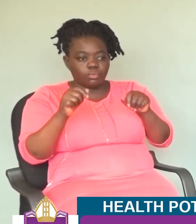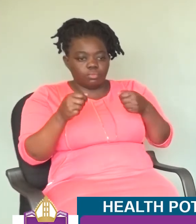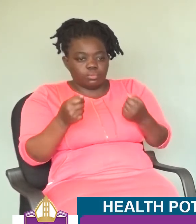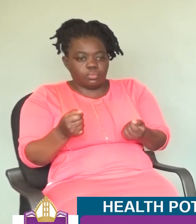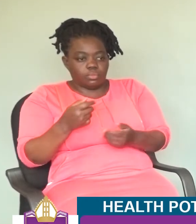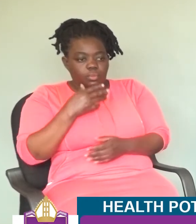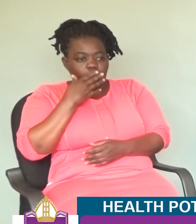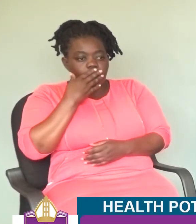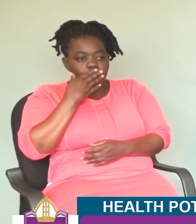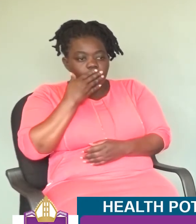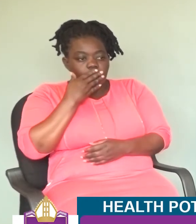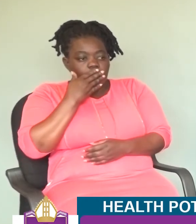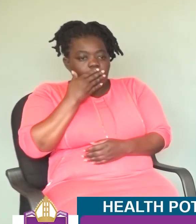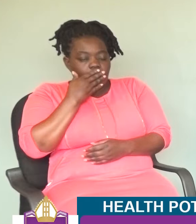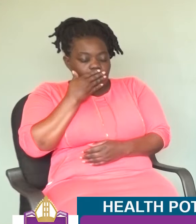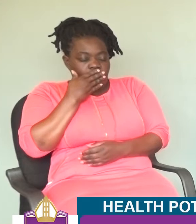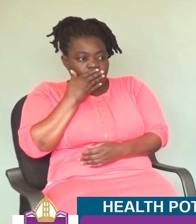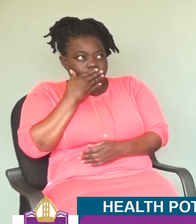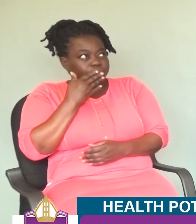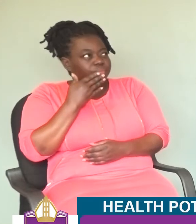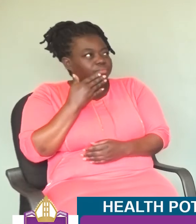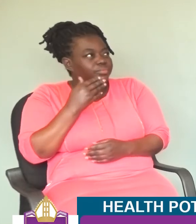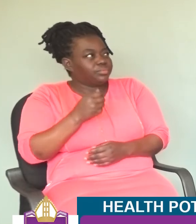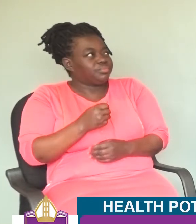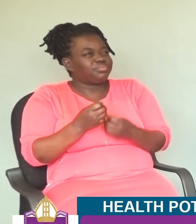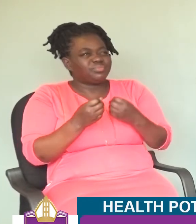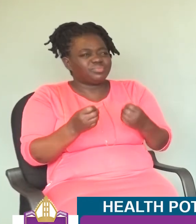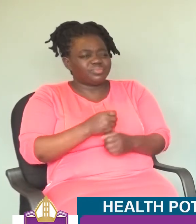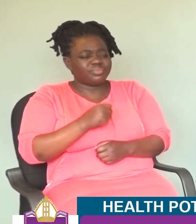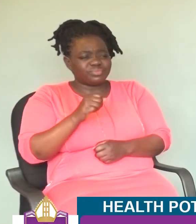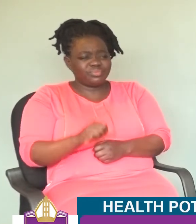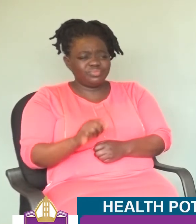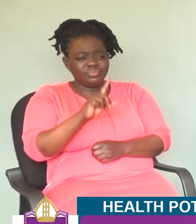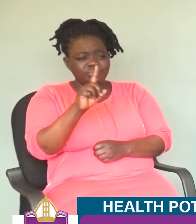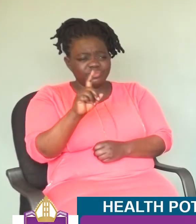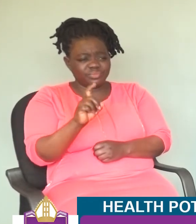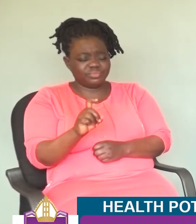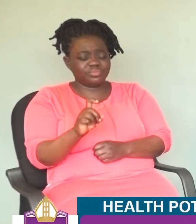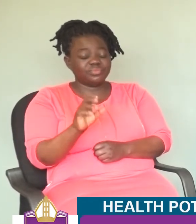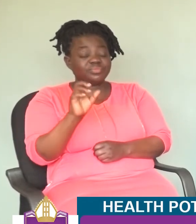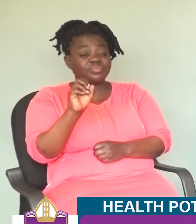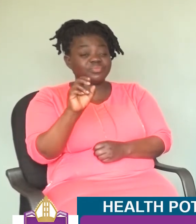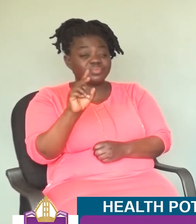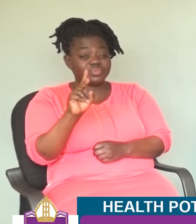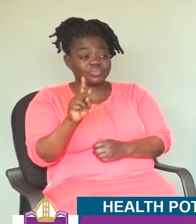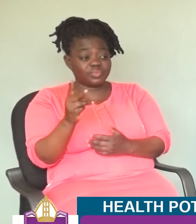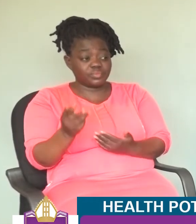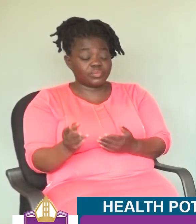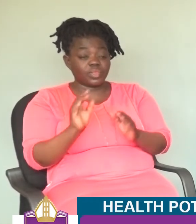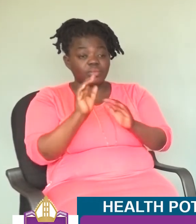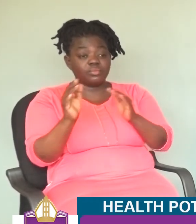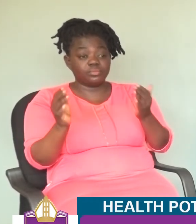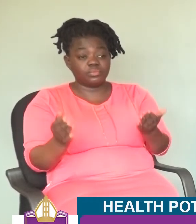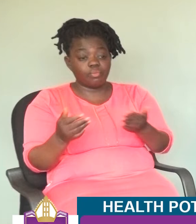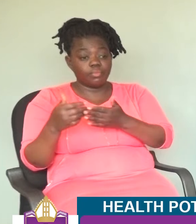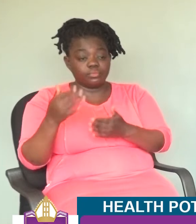see. What brings that? Because very many mothers might be asking themselves, what causes this? Okay. It's like asking the child why